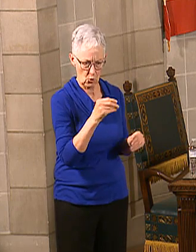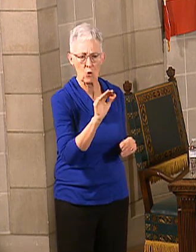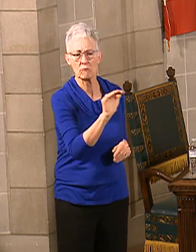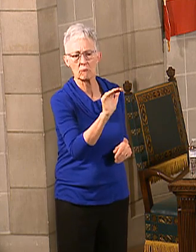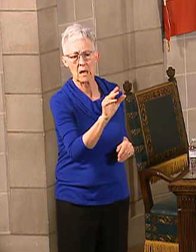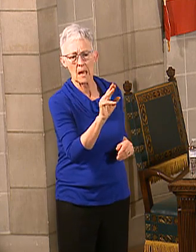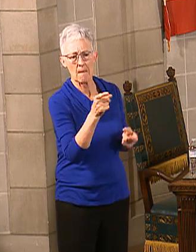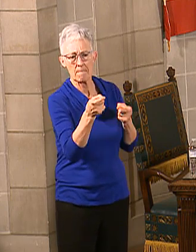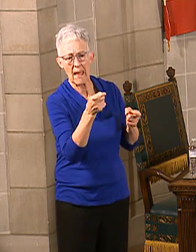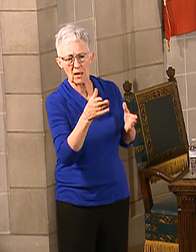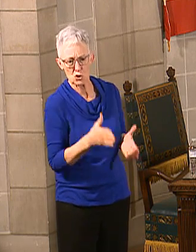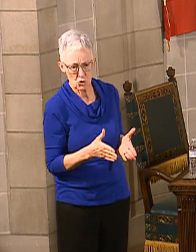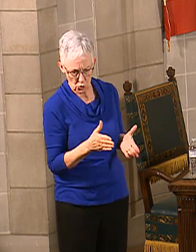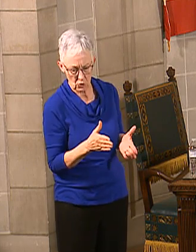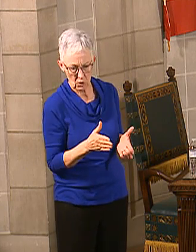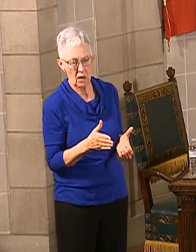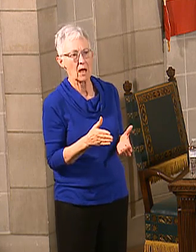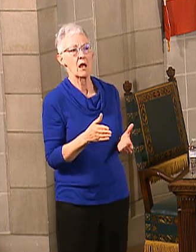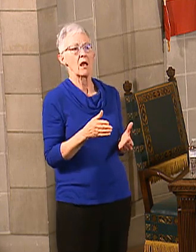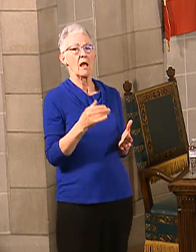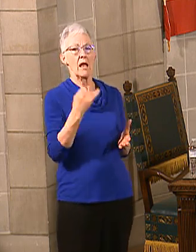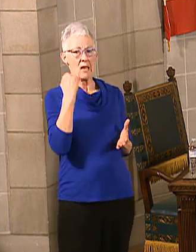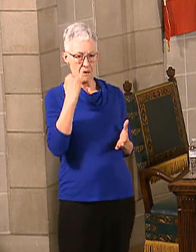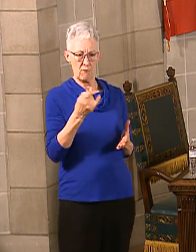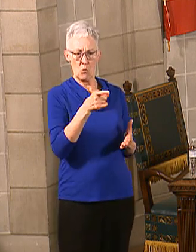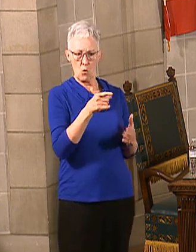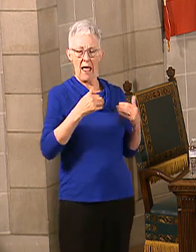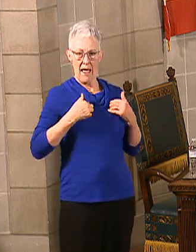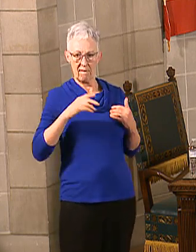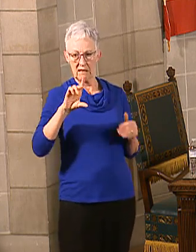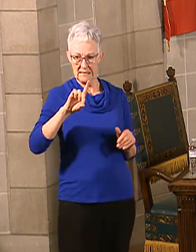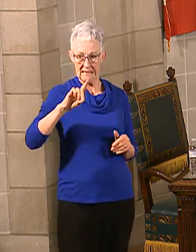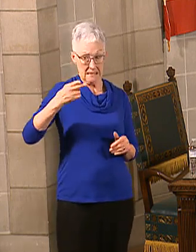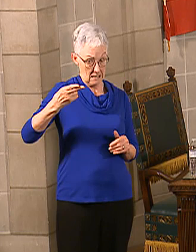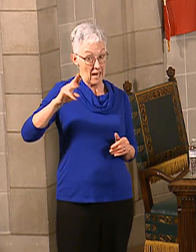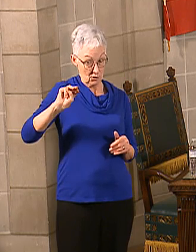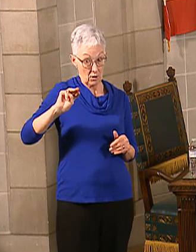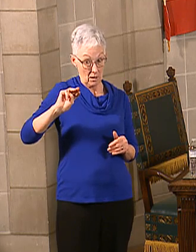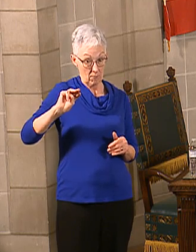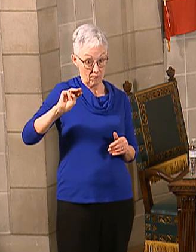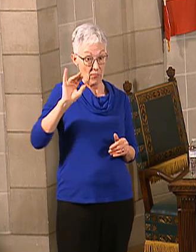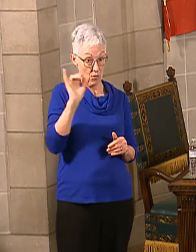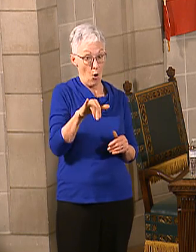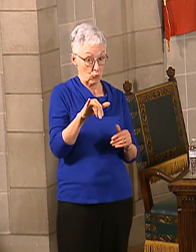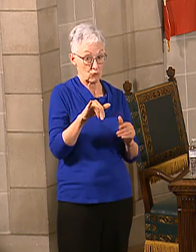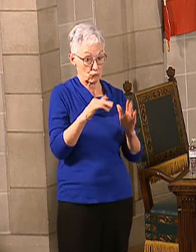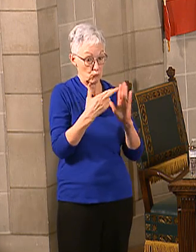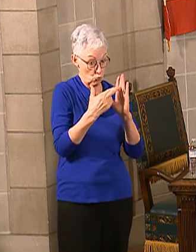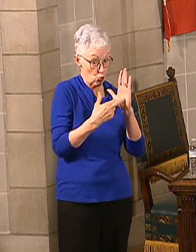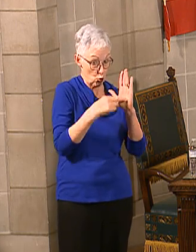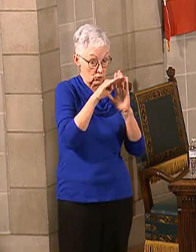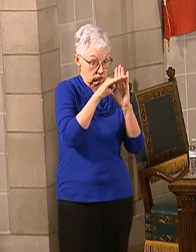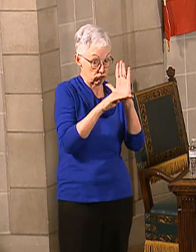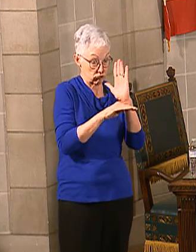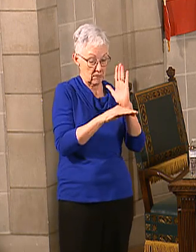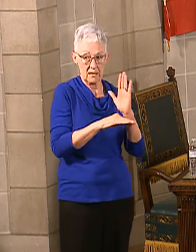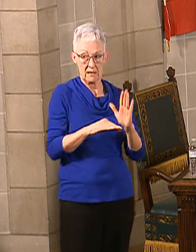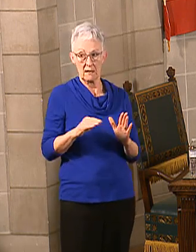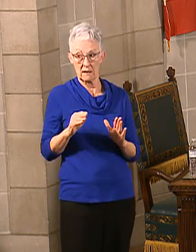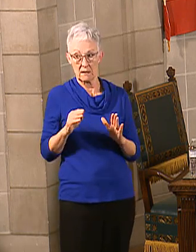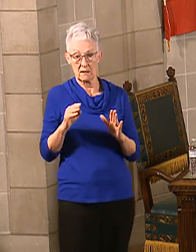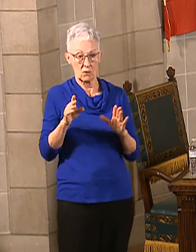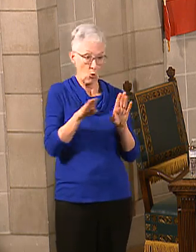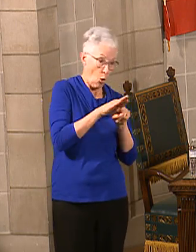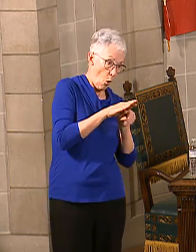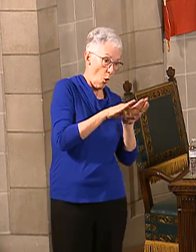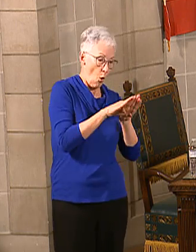my office directly. But in a place where we have a DHM issued, which is, again, gradually more and more of the state, that is a misdemeanor